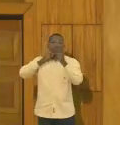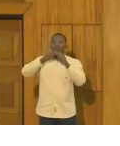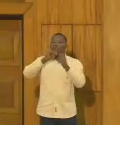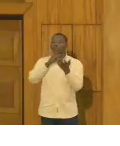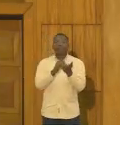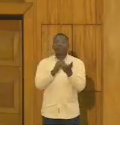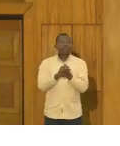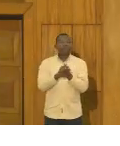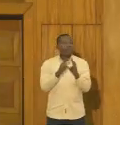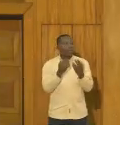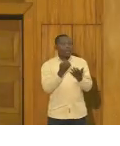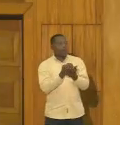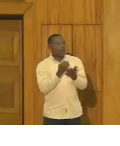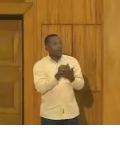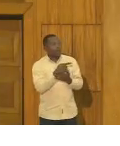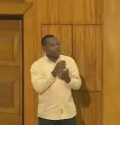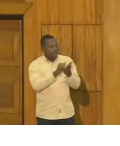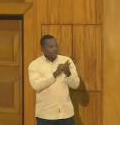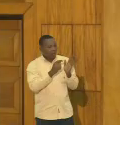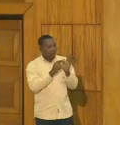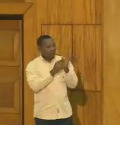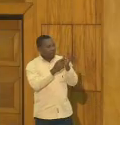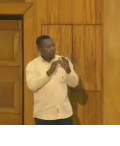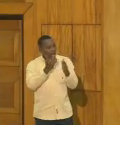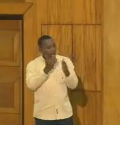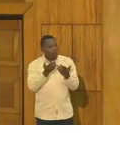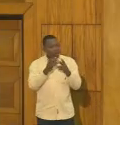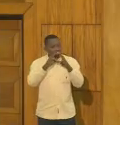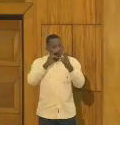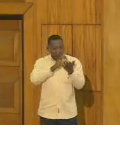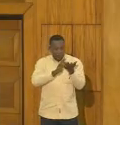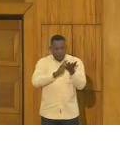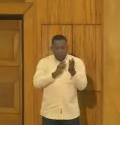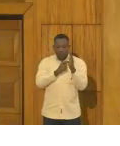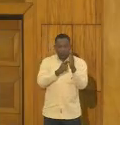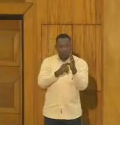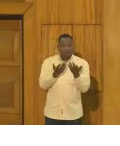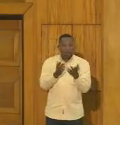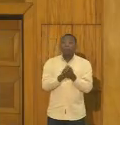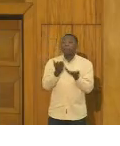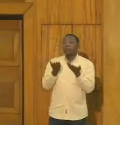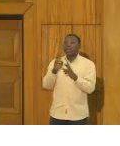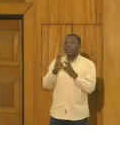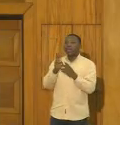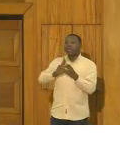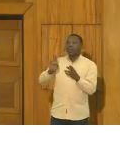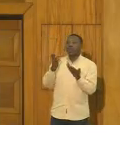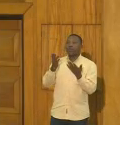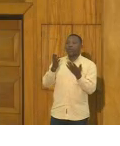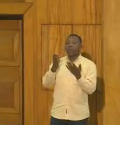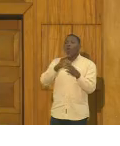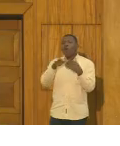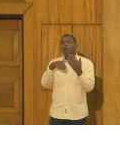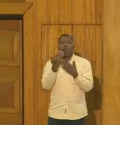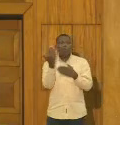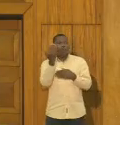Now, the evidence examining how these vaccine attributes influence user preferences is quite limited and scattered